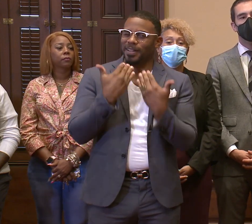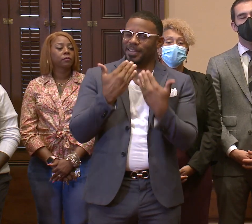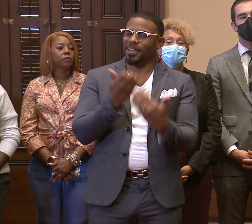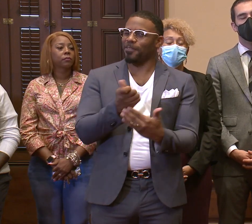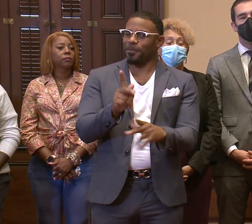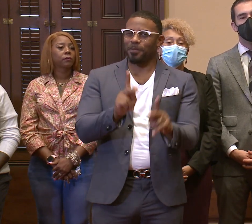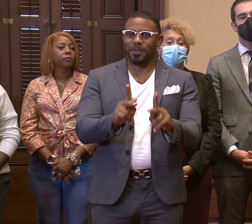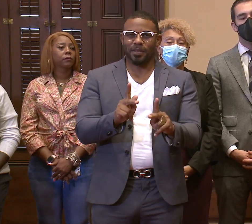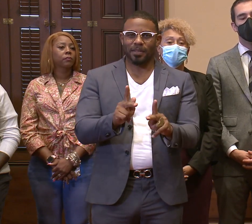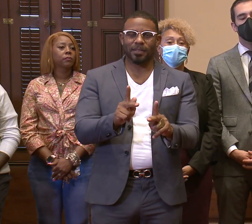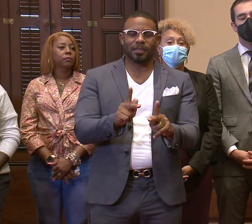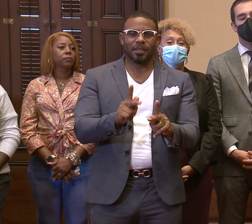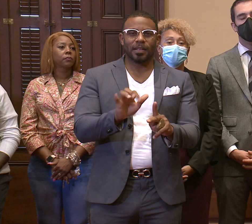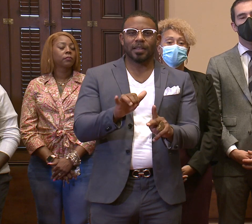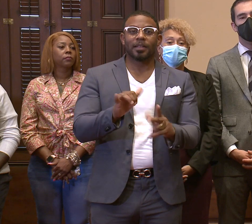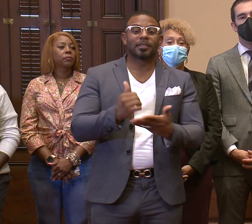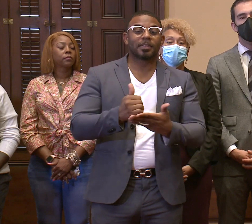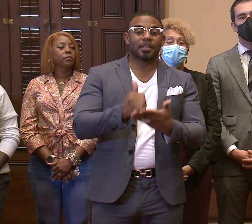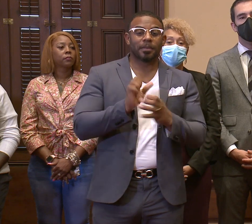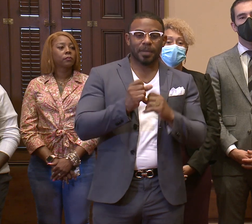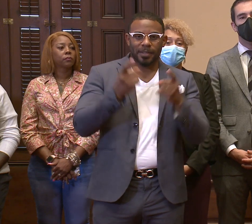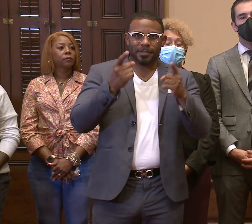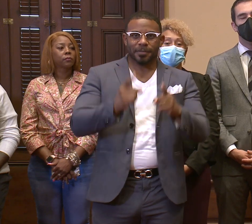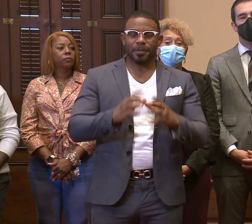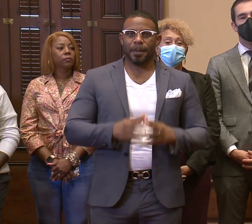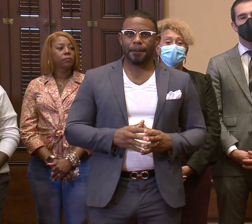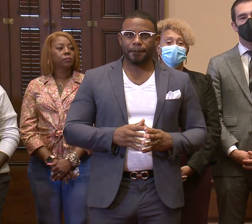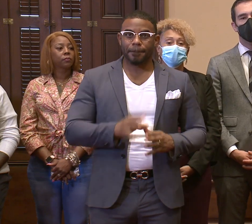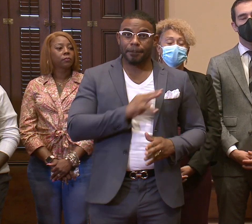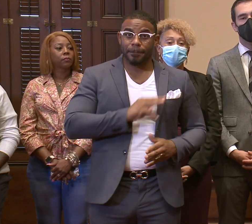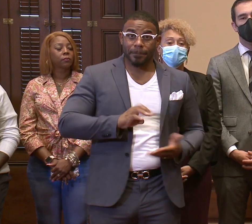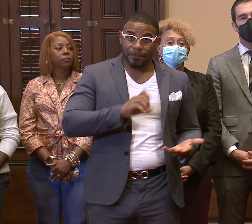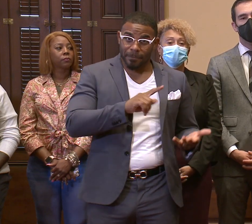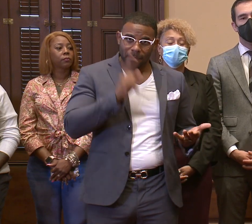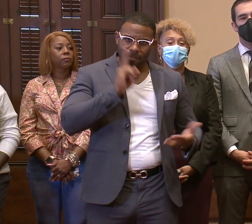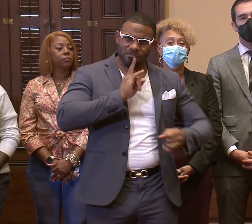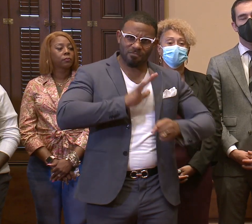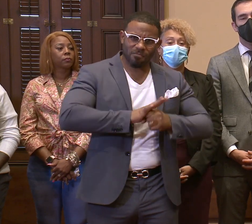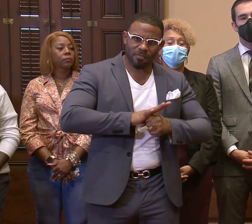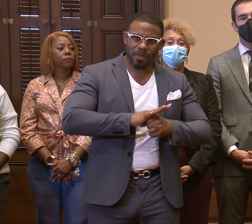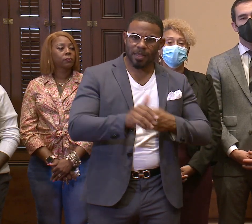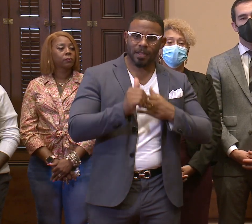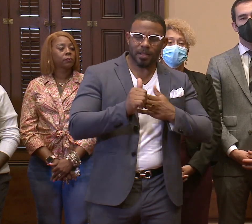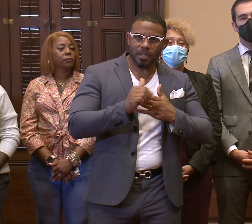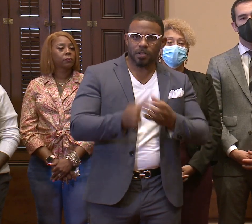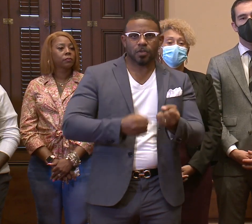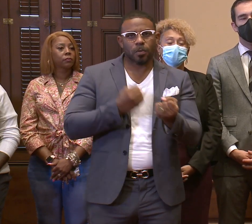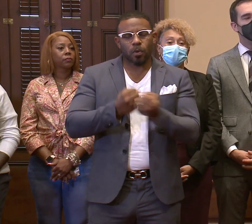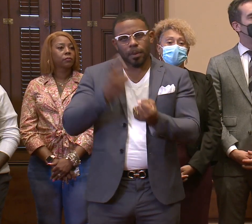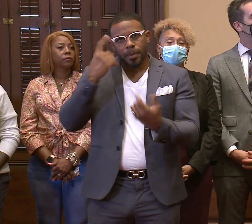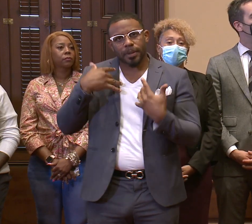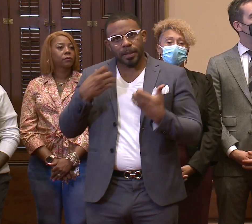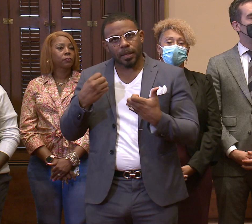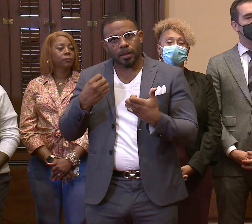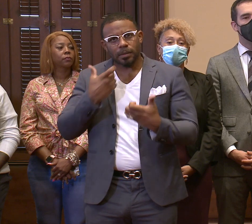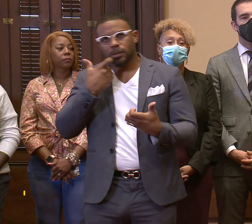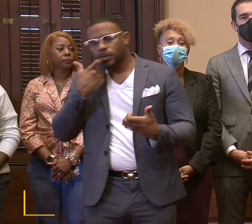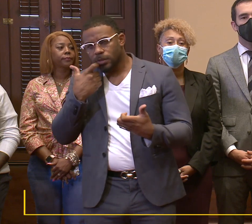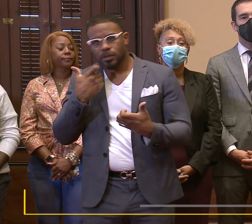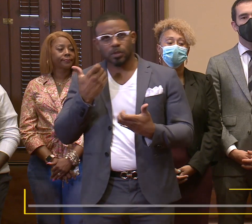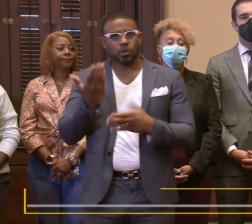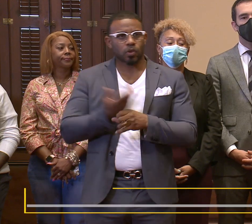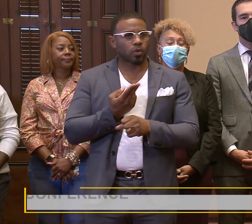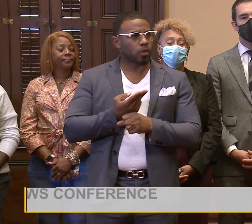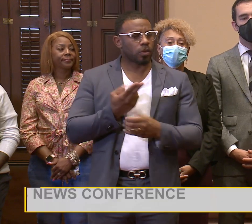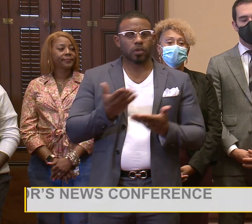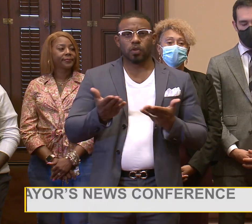a few more people that have helped make this happen. Mayor Scott for his commitment and leadership in supporting mental health and substance use services